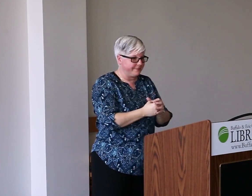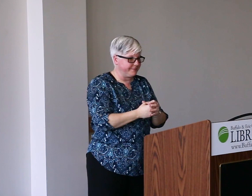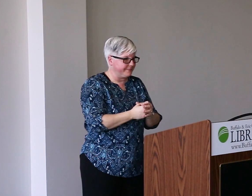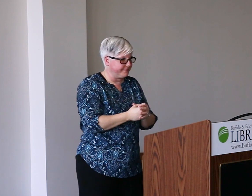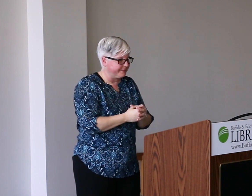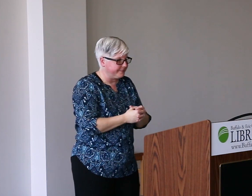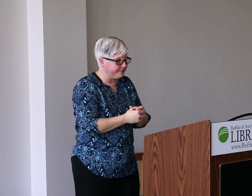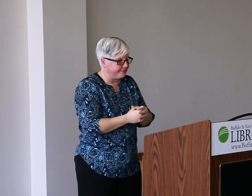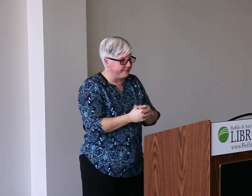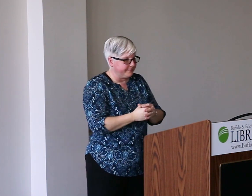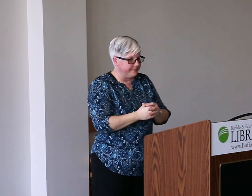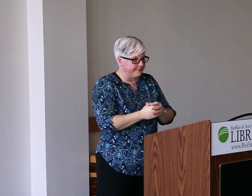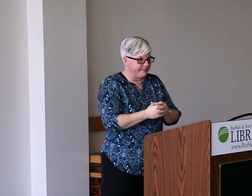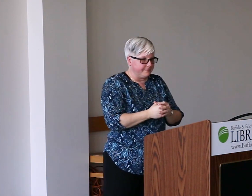speech therapy.